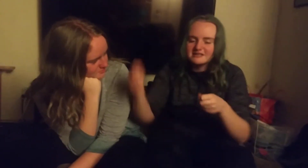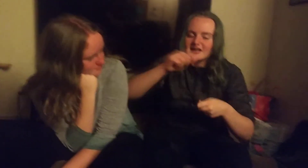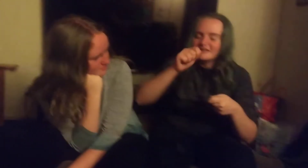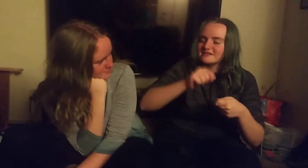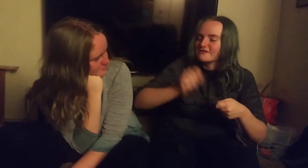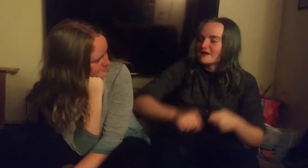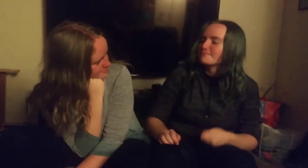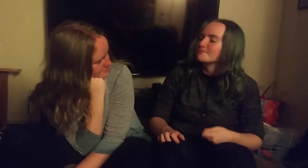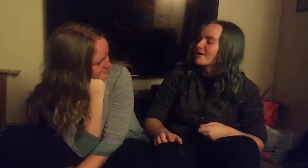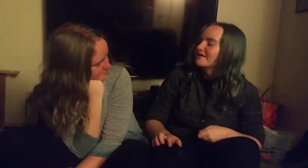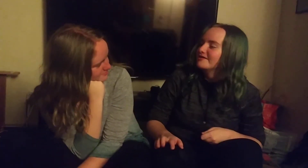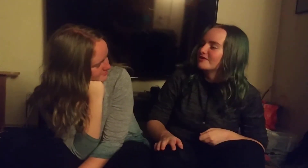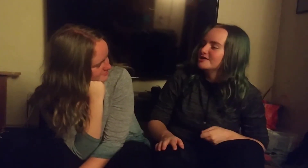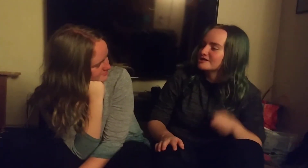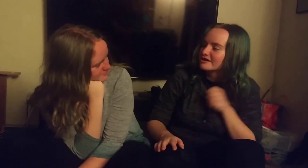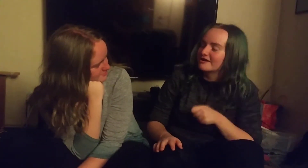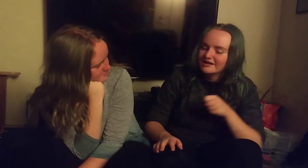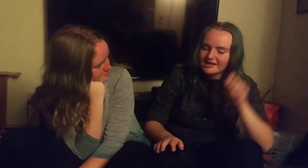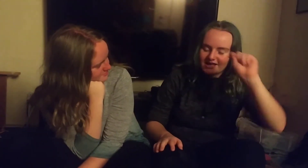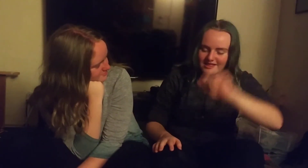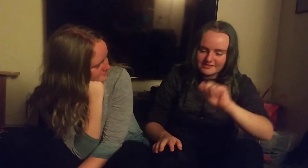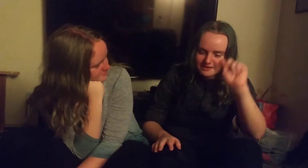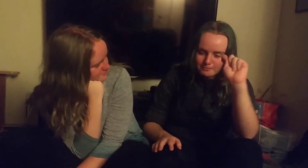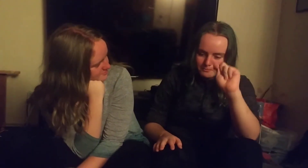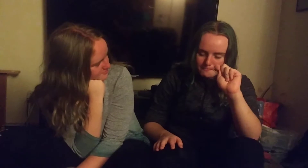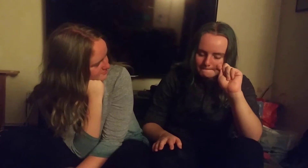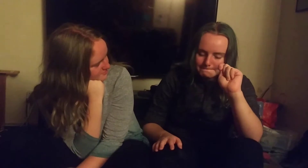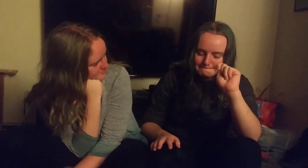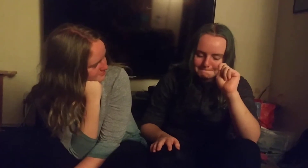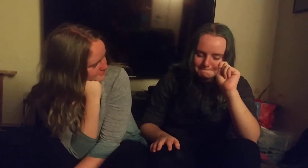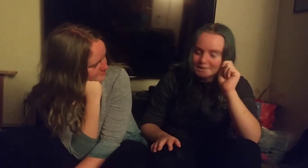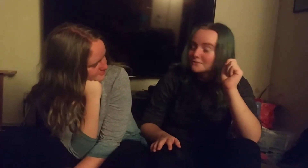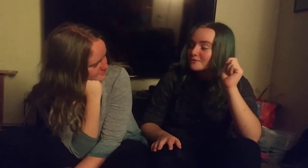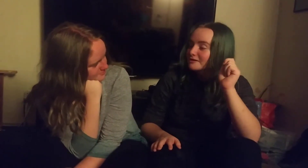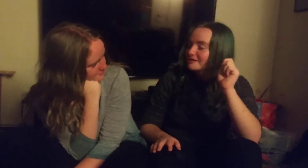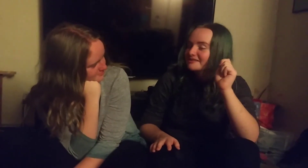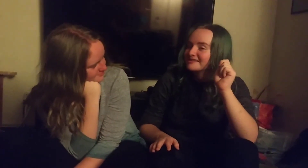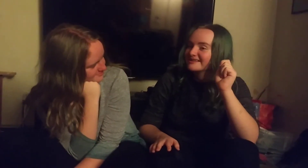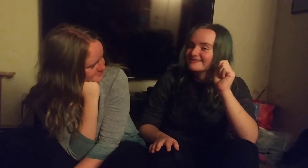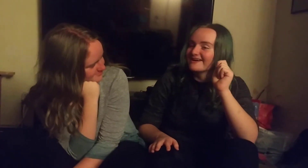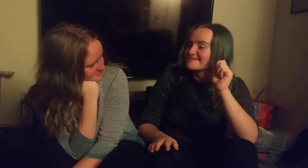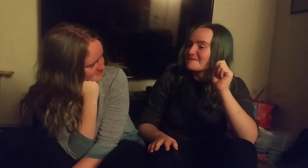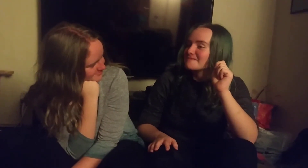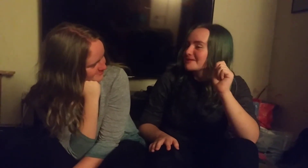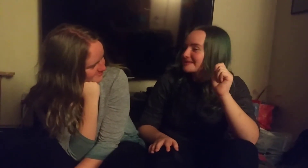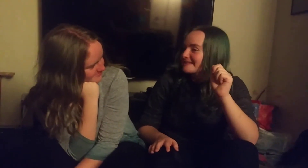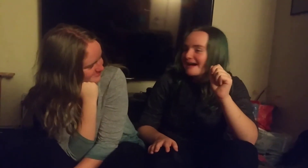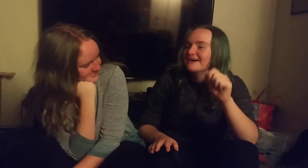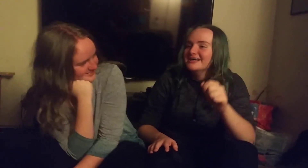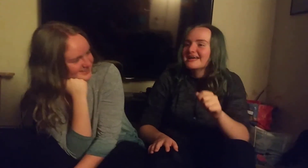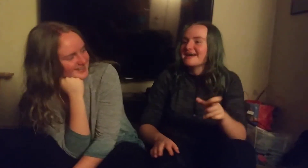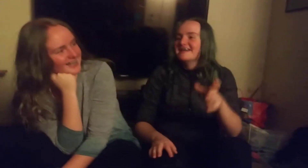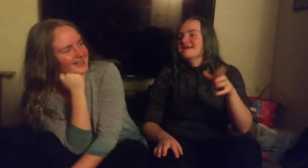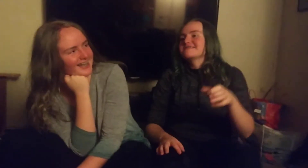add another cup of white sugar. And I was like, well, We're experimenting now. This is no